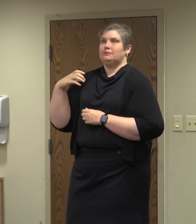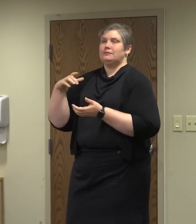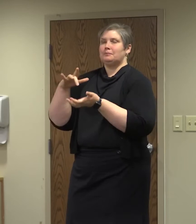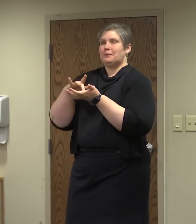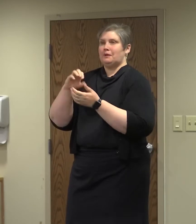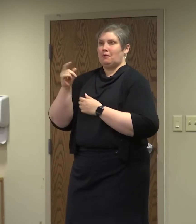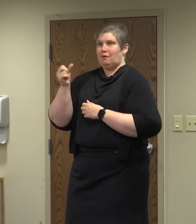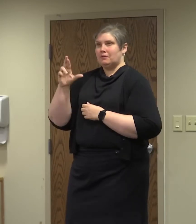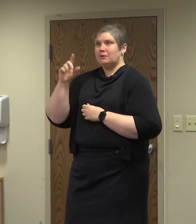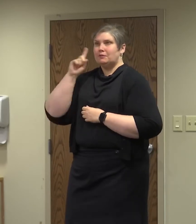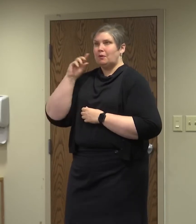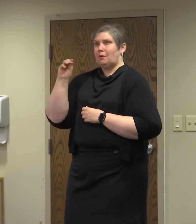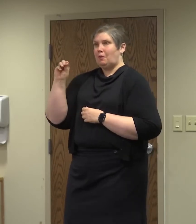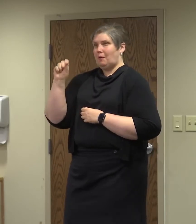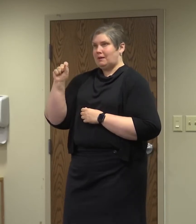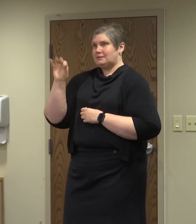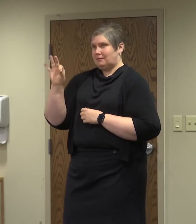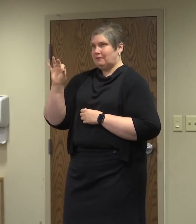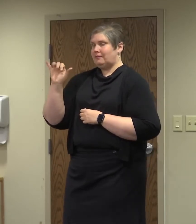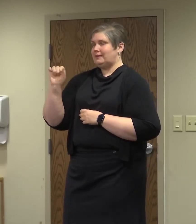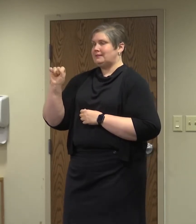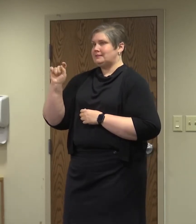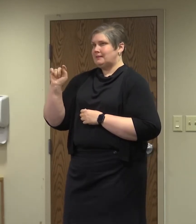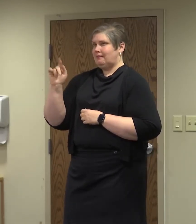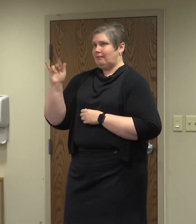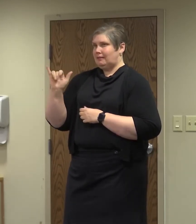OSF Healthcare, St. Anthony Medical Center.